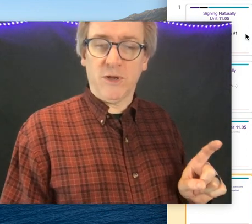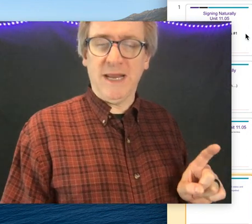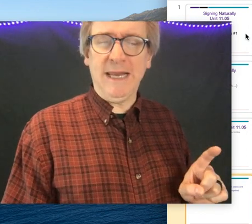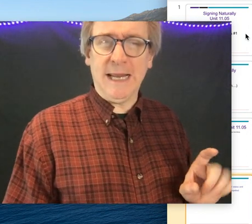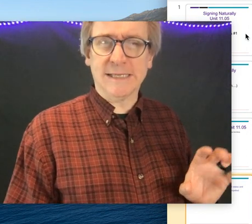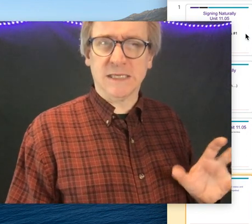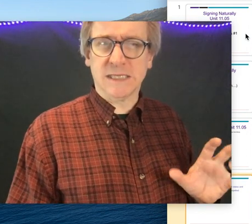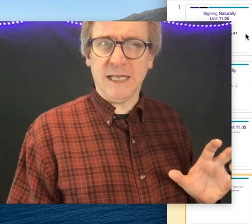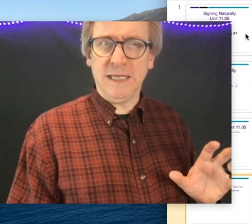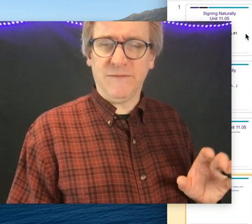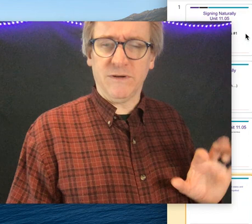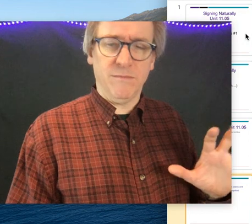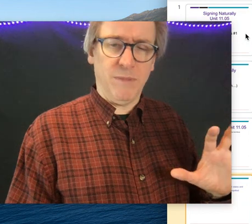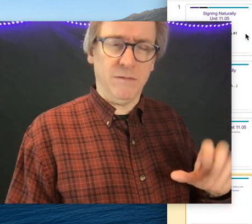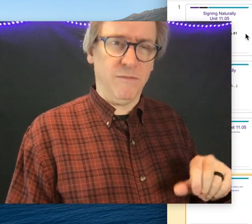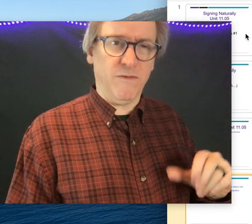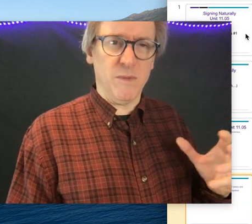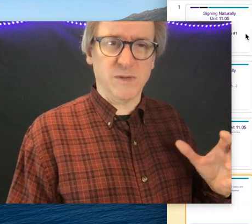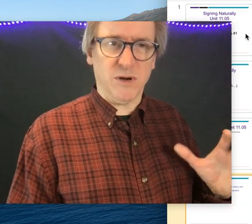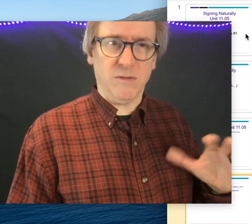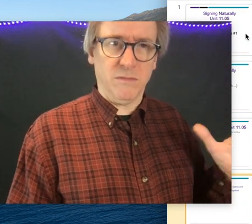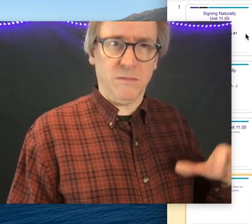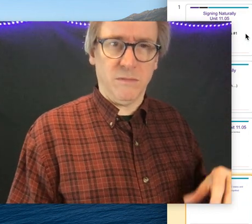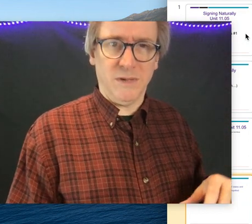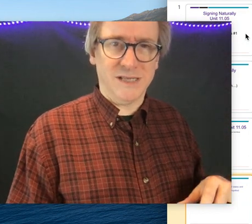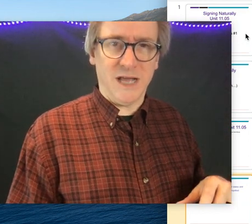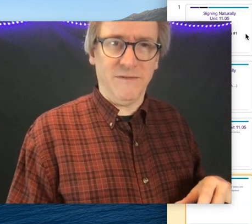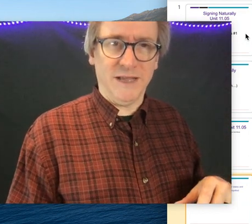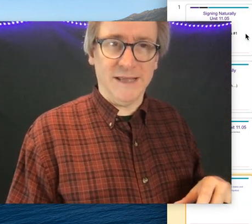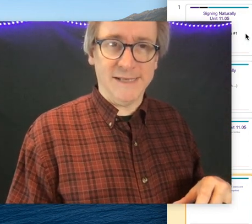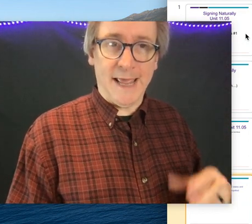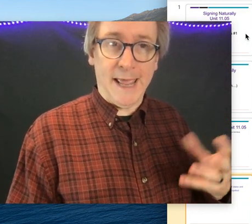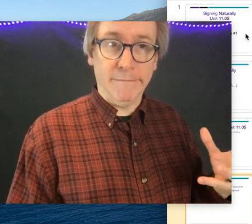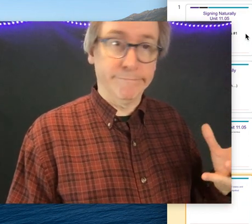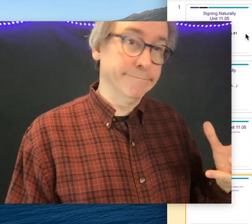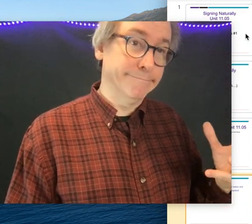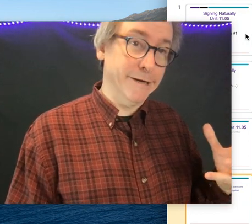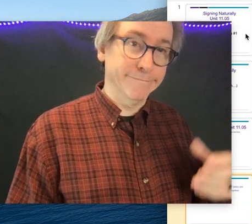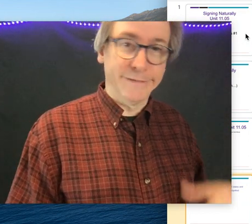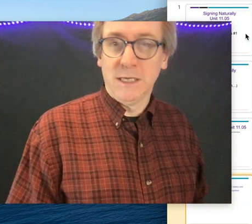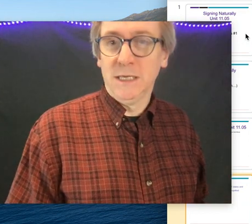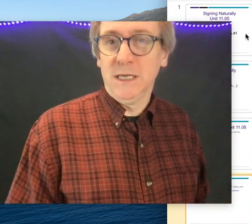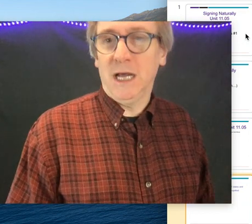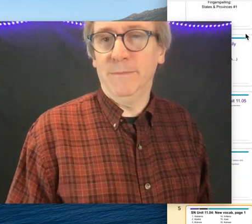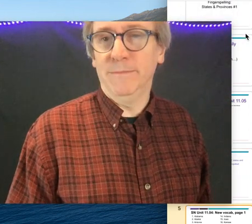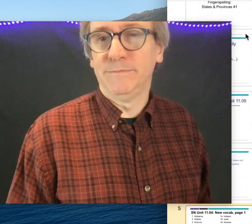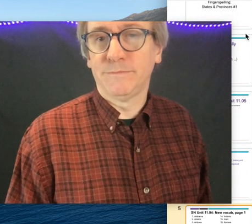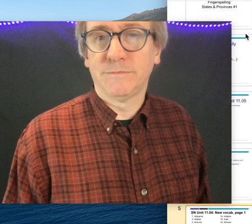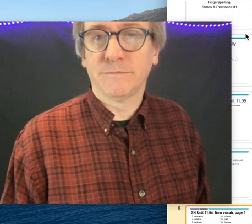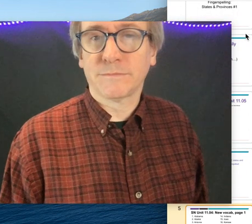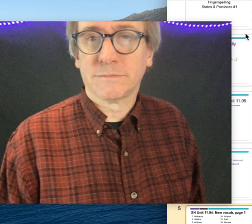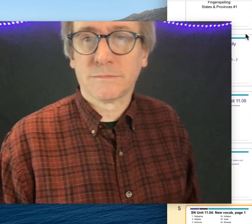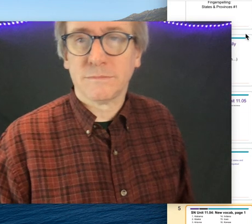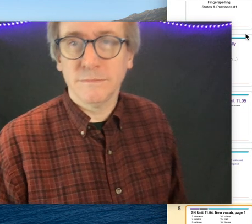Although Canadian ASL is slightly different, but for the most part, it's kind of like they say A, right?